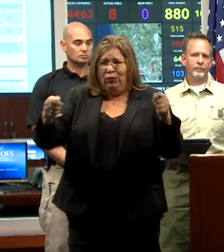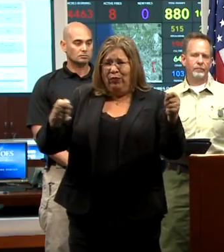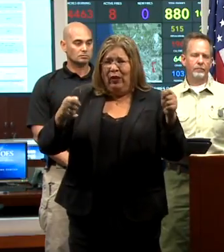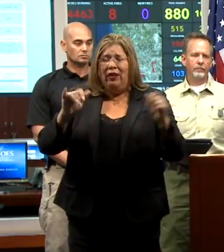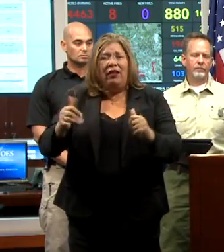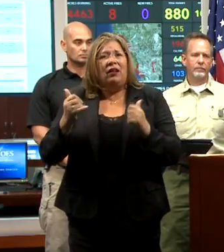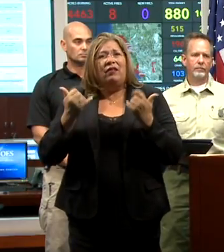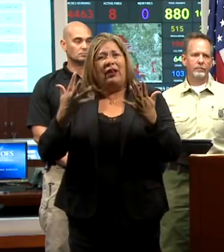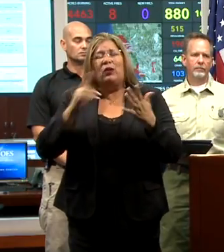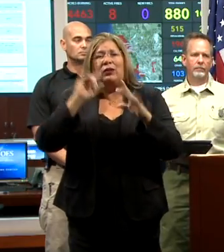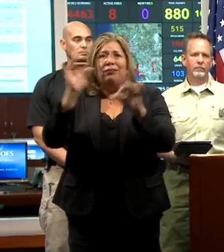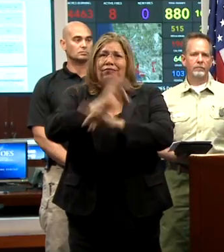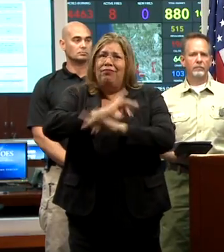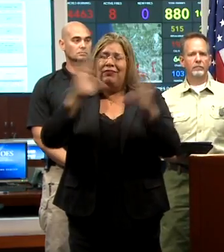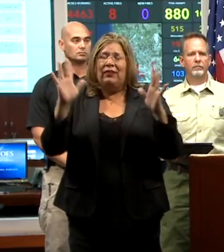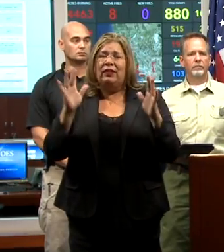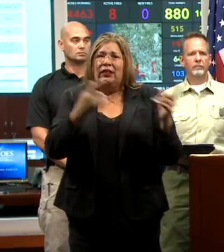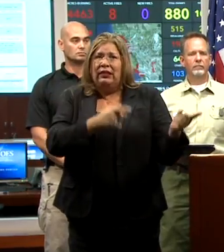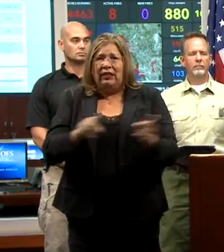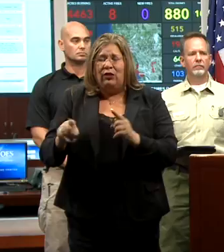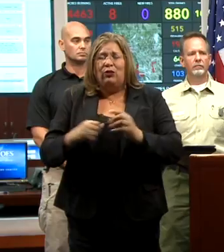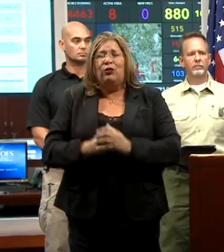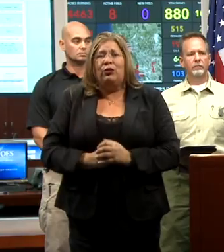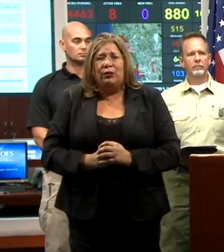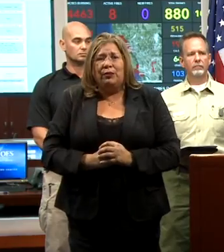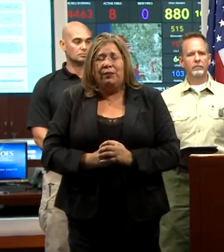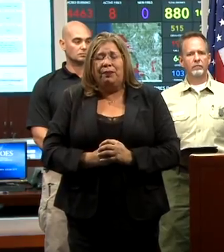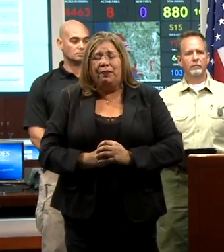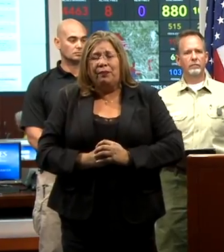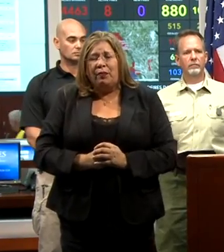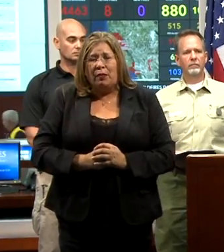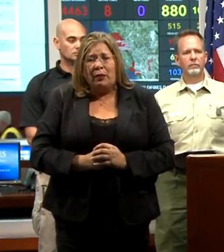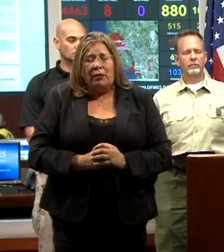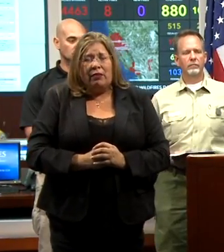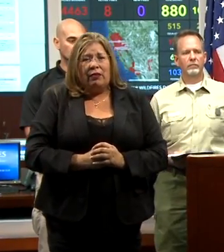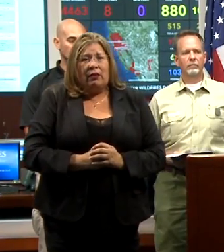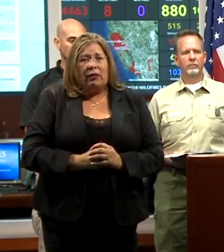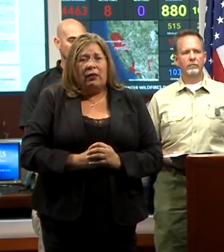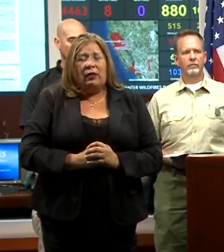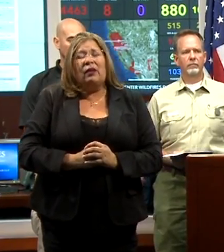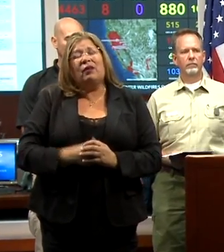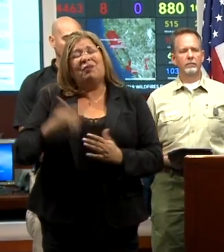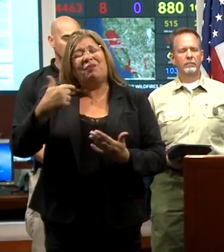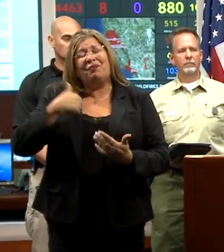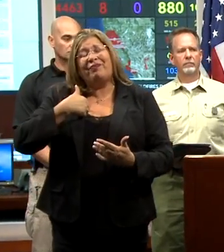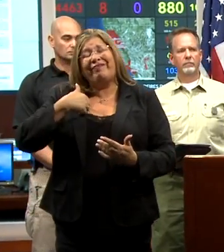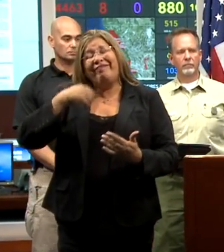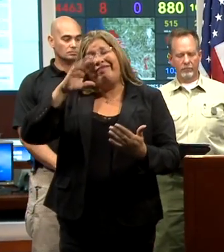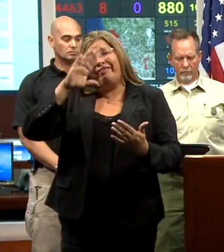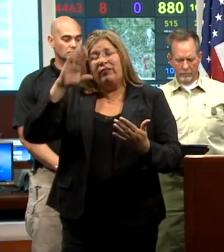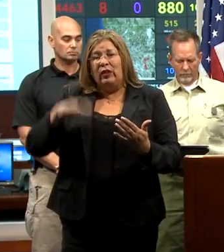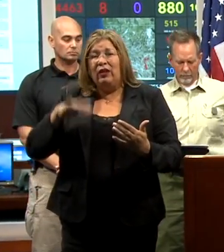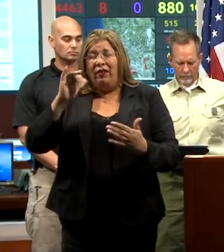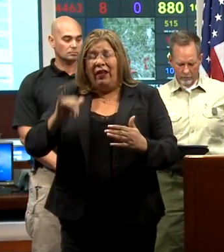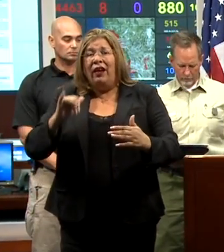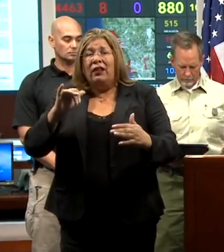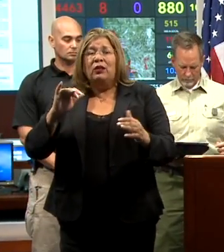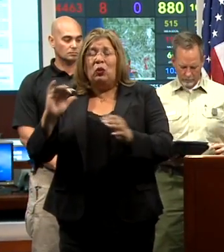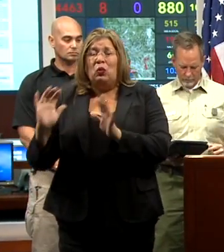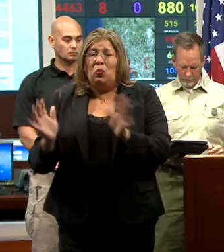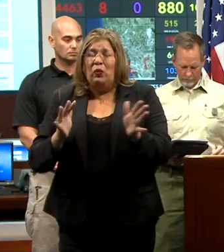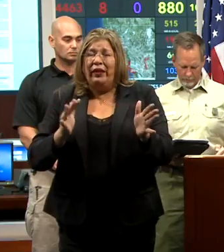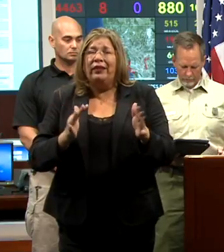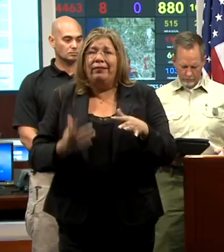devastating natural disaster. As not unanticipated, the winds aloft did surface at